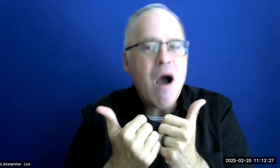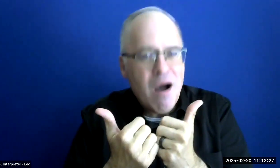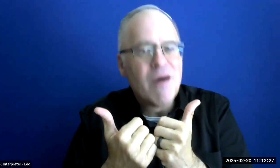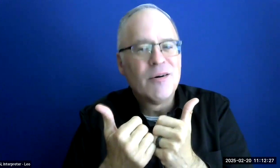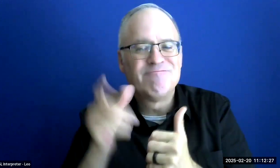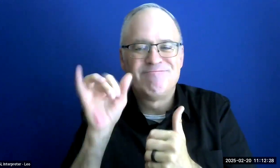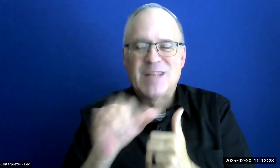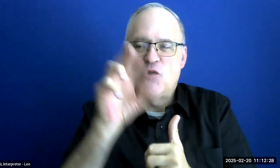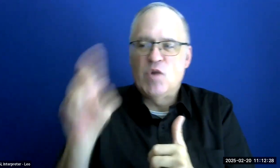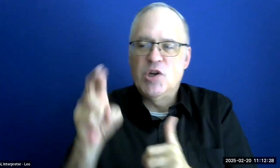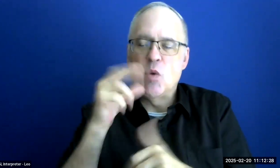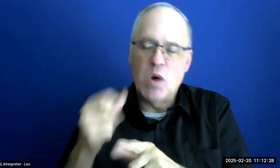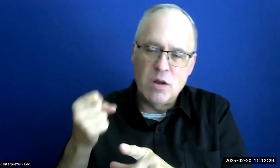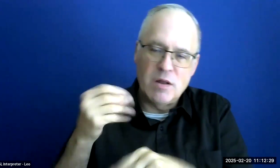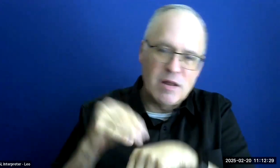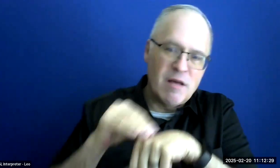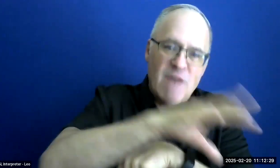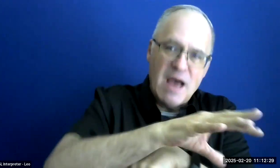and ministries all across.